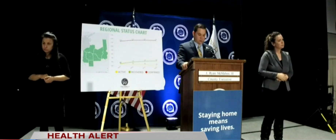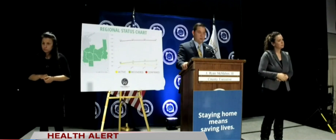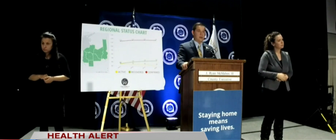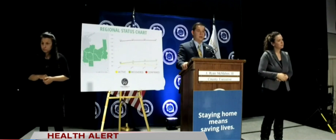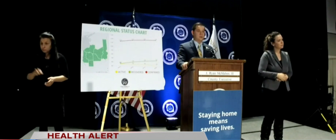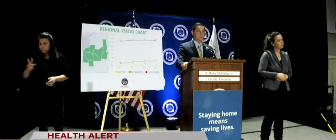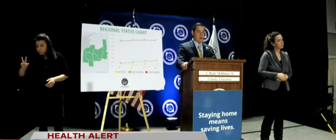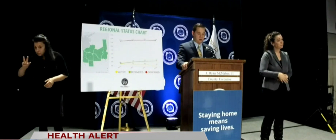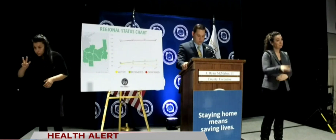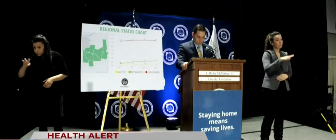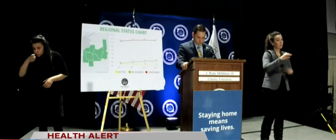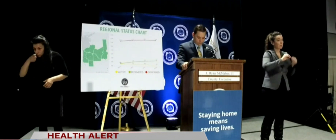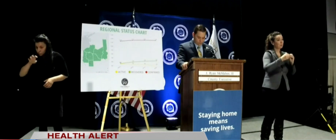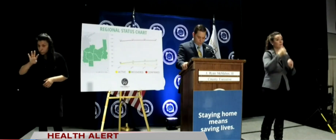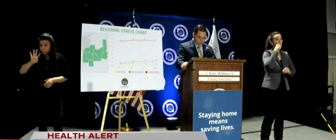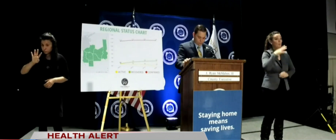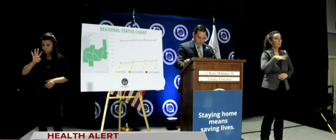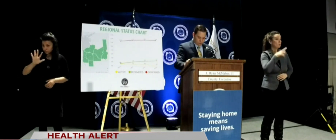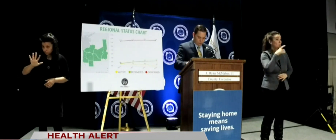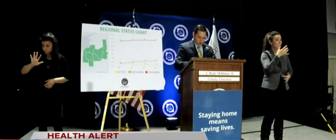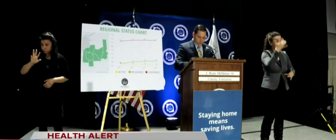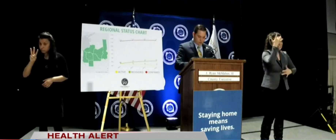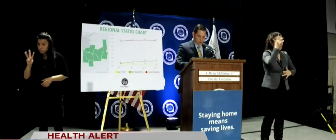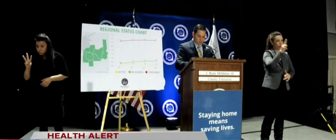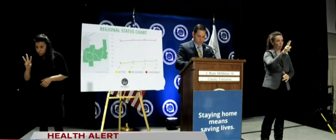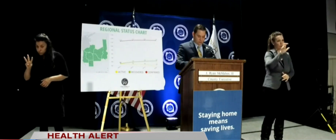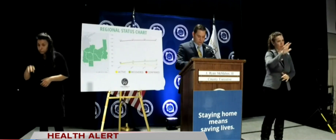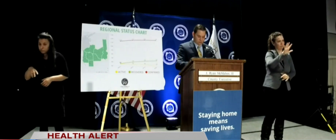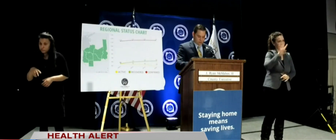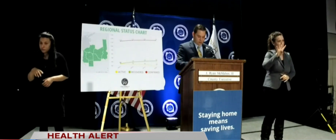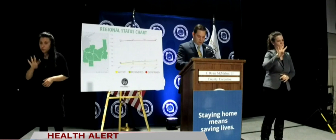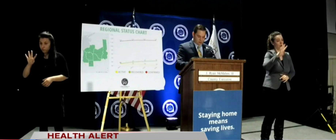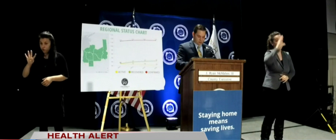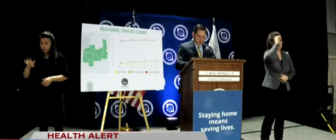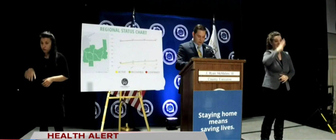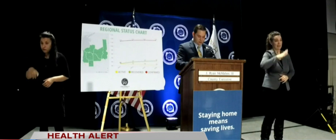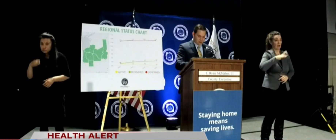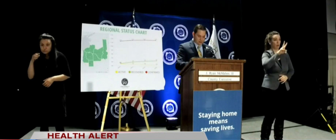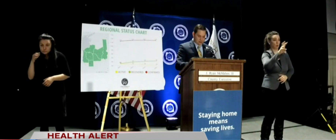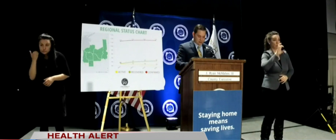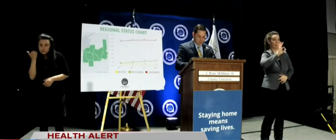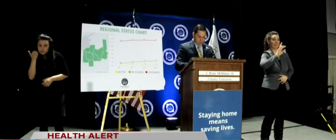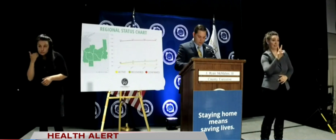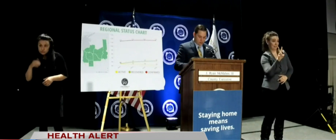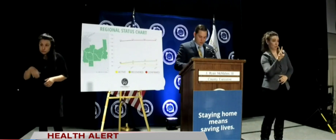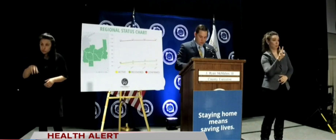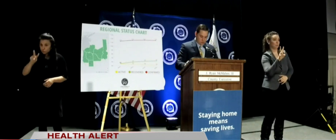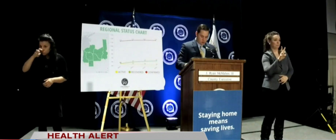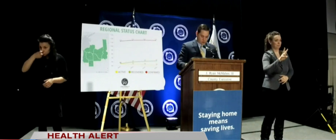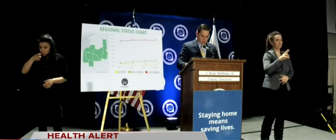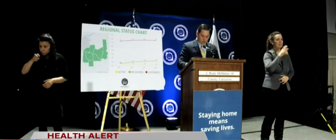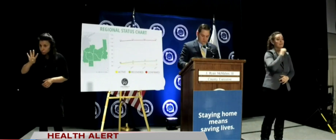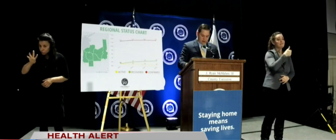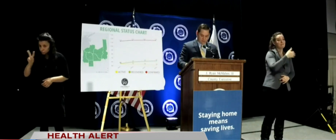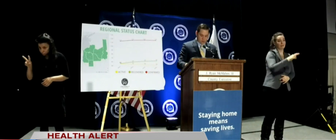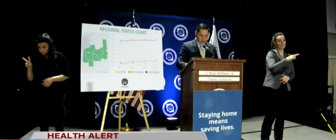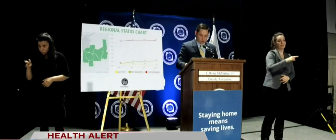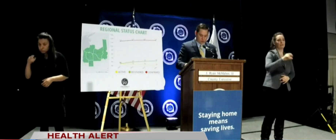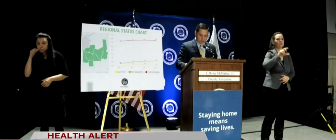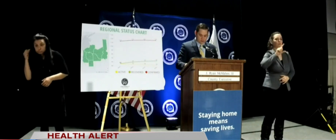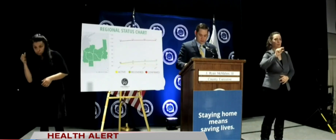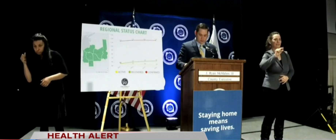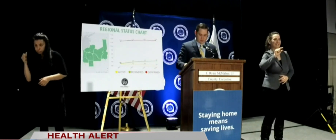female, 292 male. We have 20 individuals who have been under the age of 19, 125